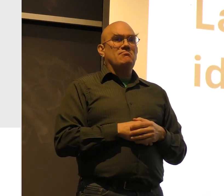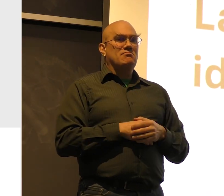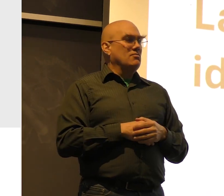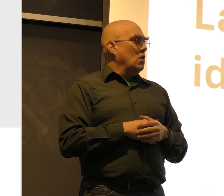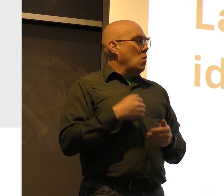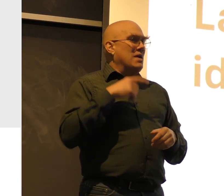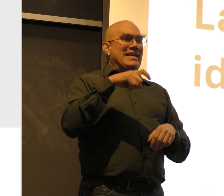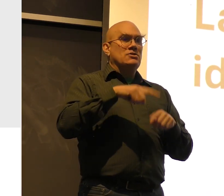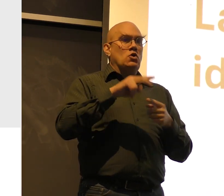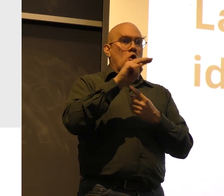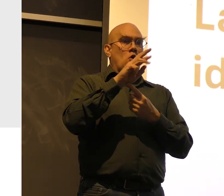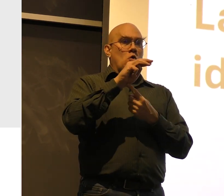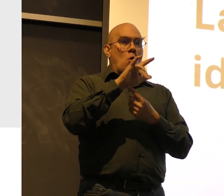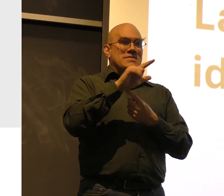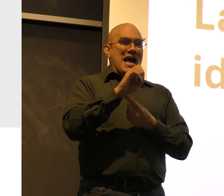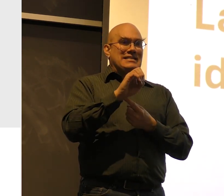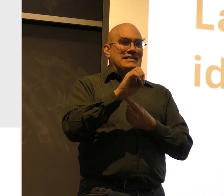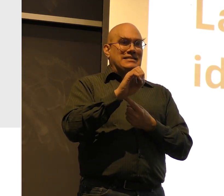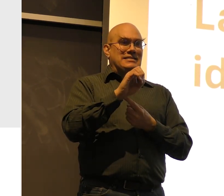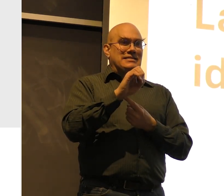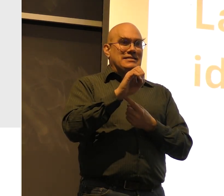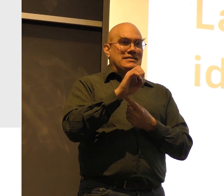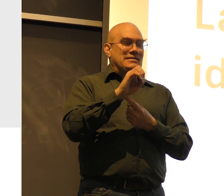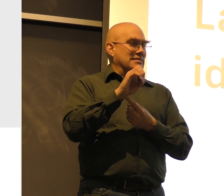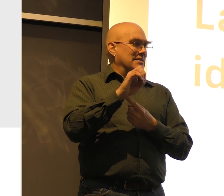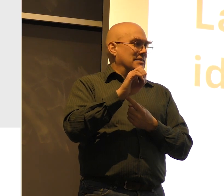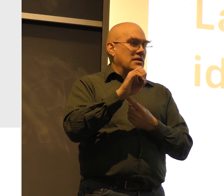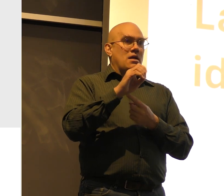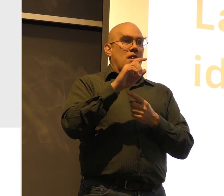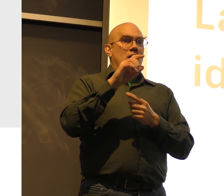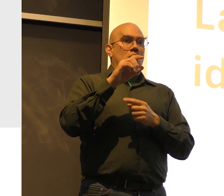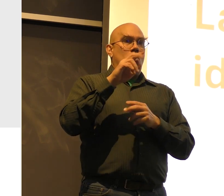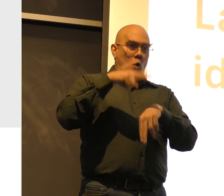Stigma is outdated. We need to normalize.